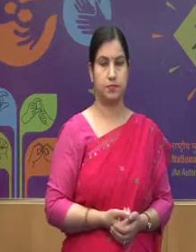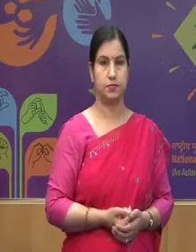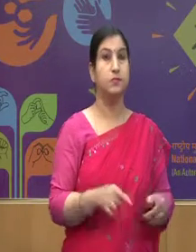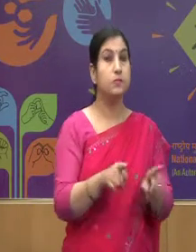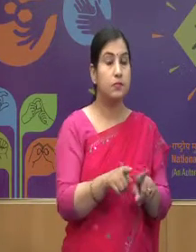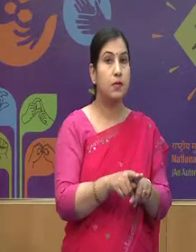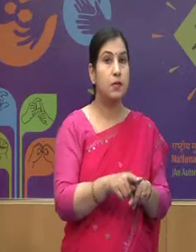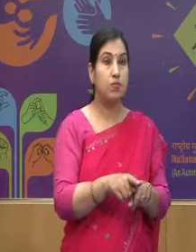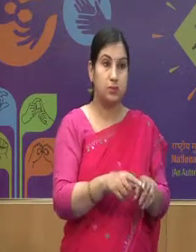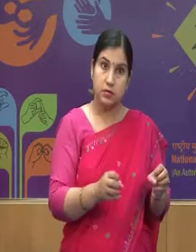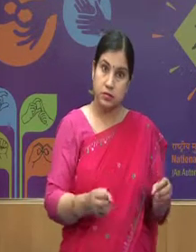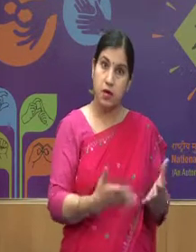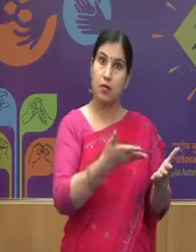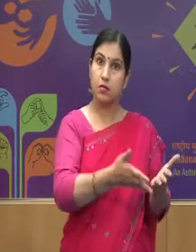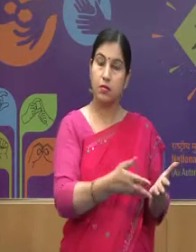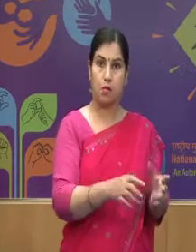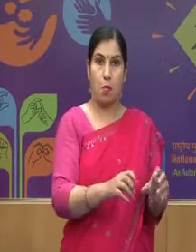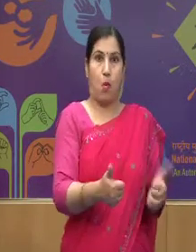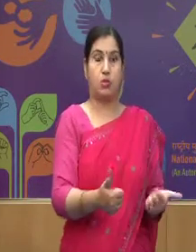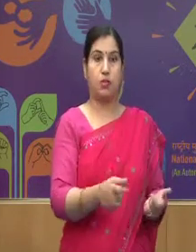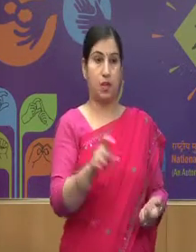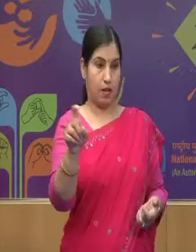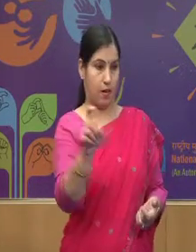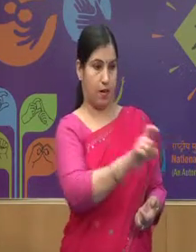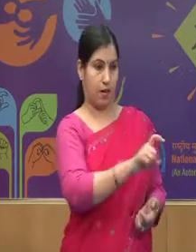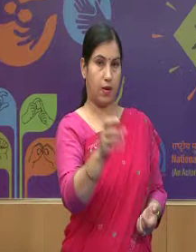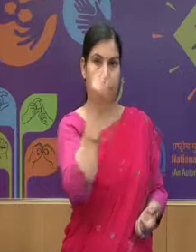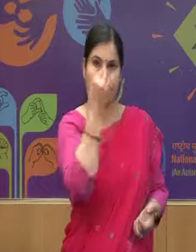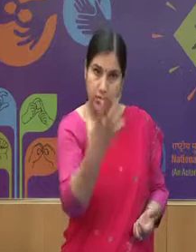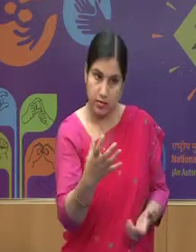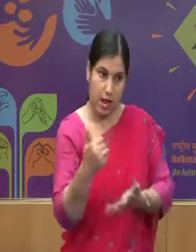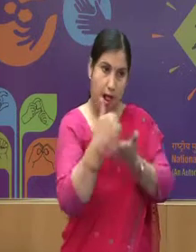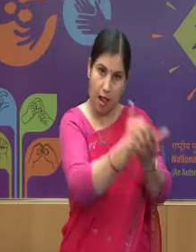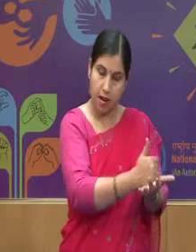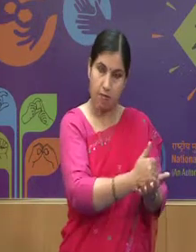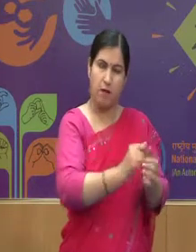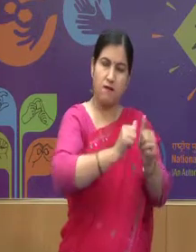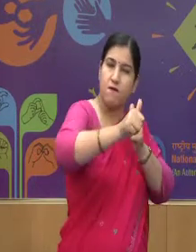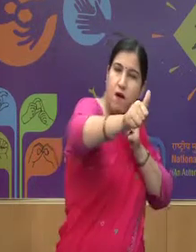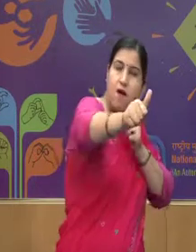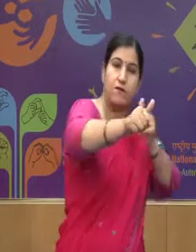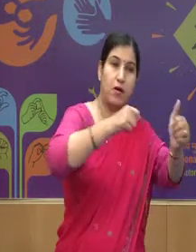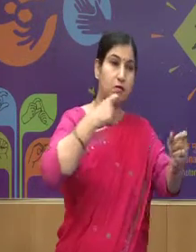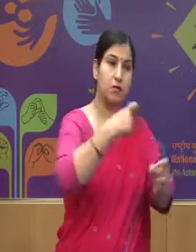As a result of this, it became possible to travel to the most far off places